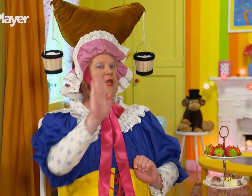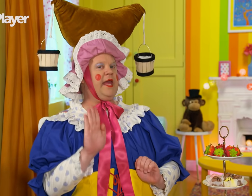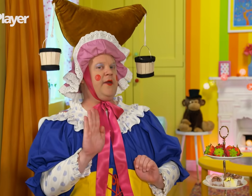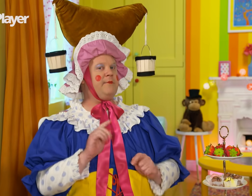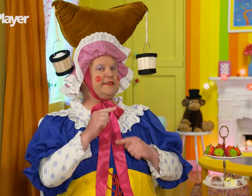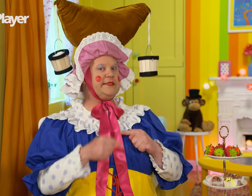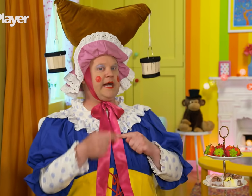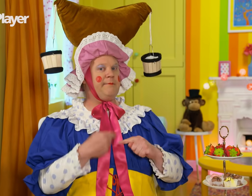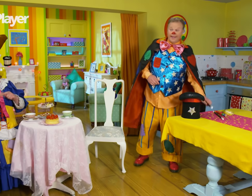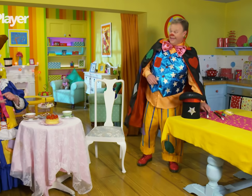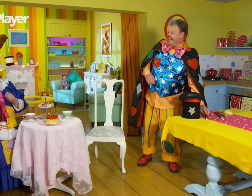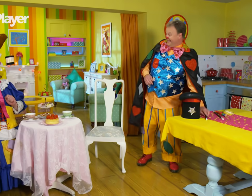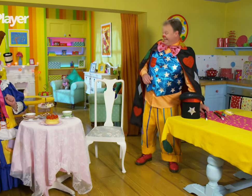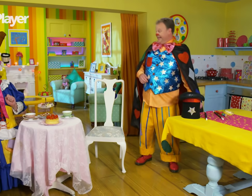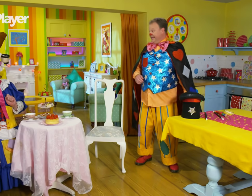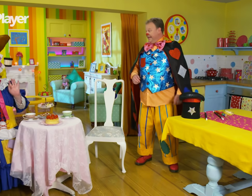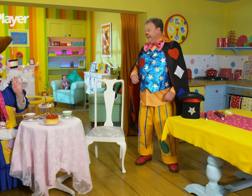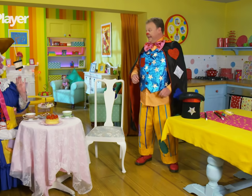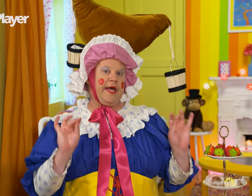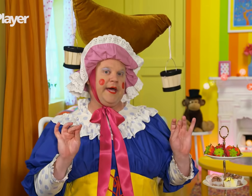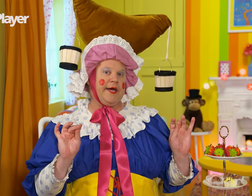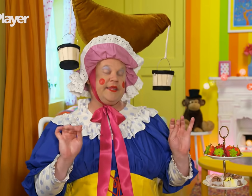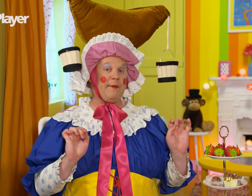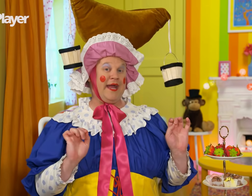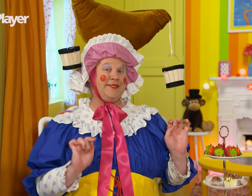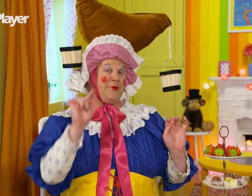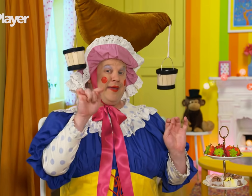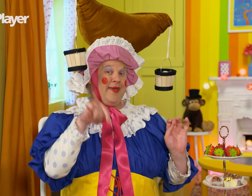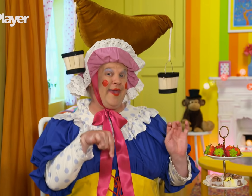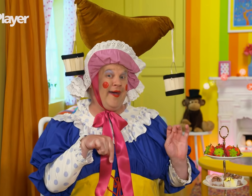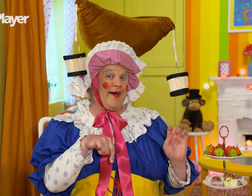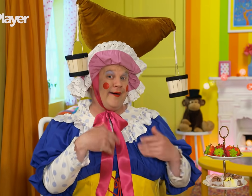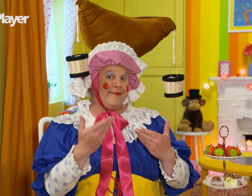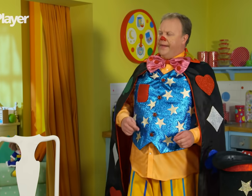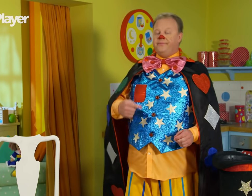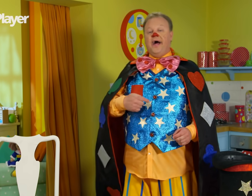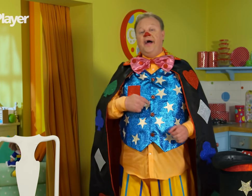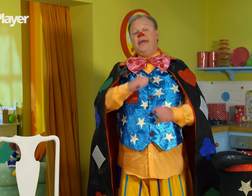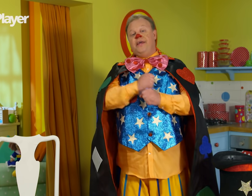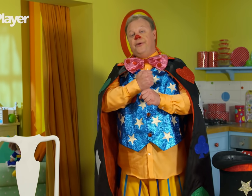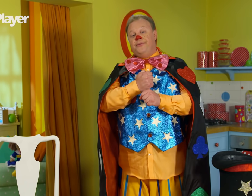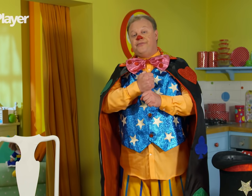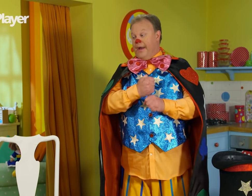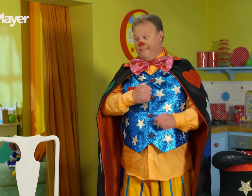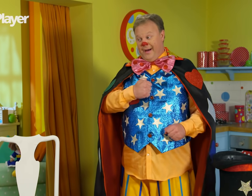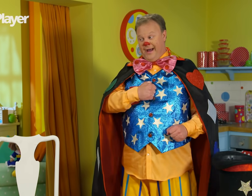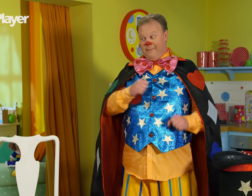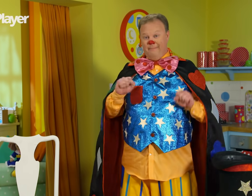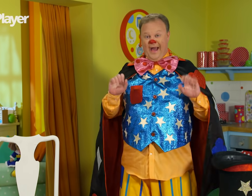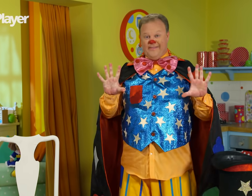Hello, Mr. Tumble! What on earth am I doing here? Well, I used my